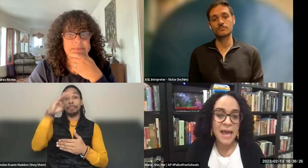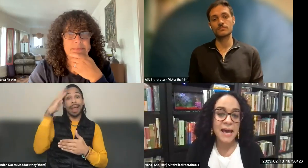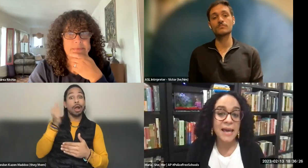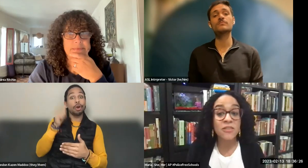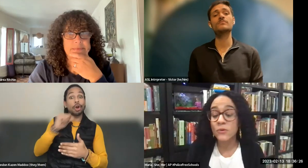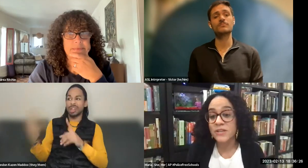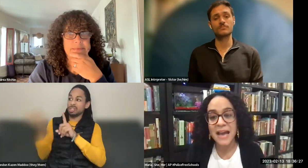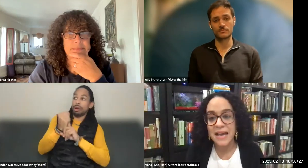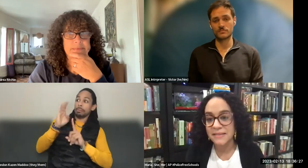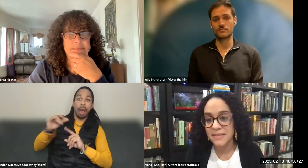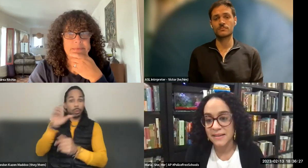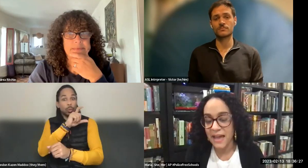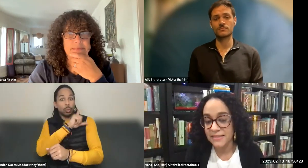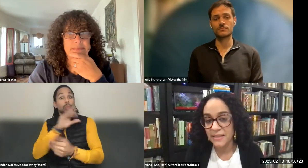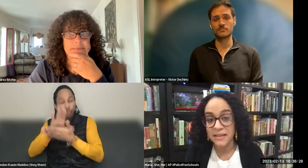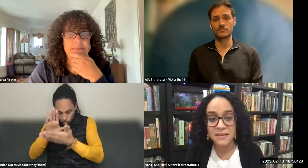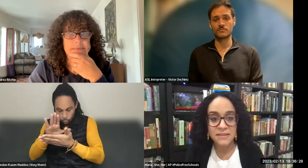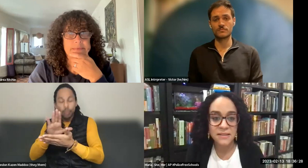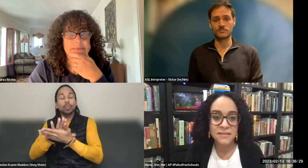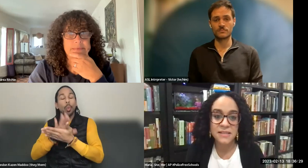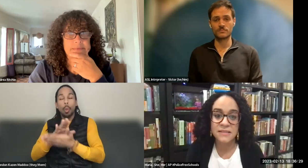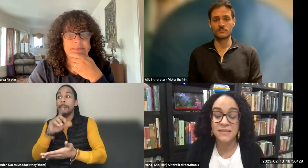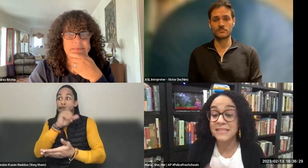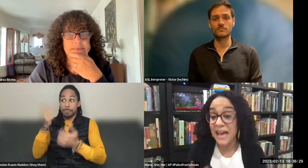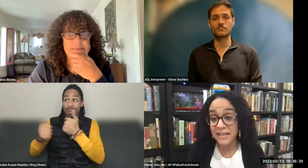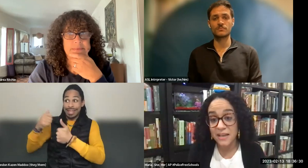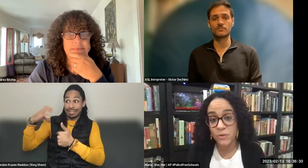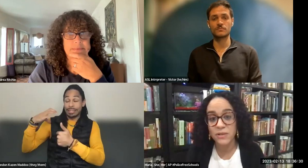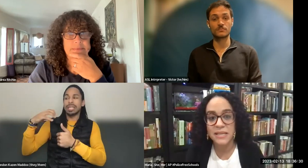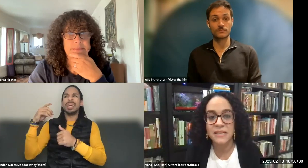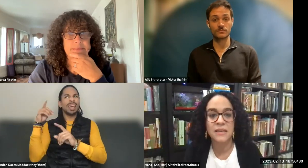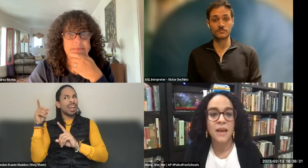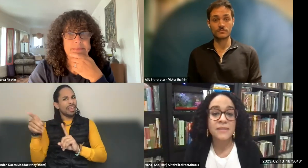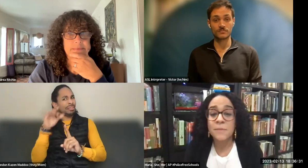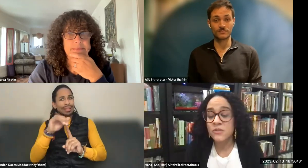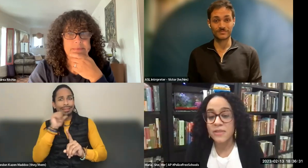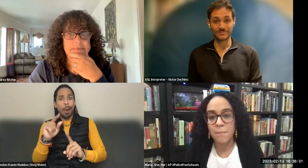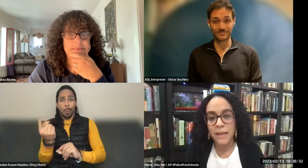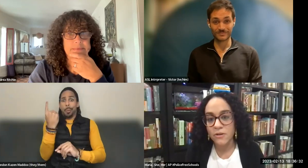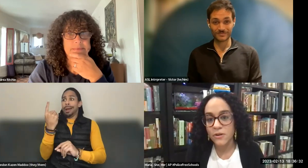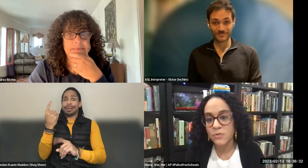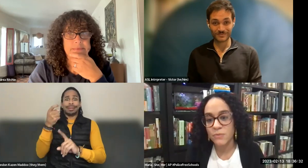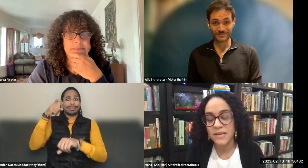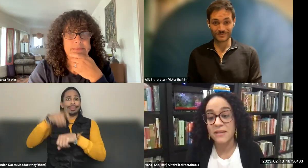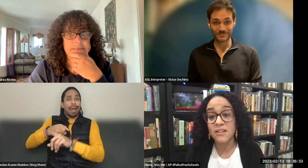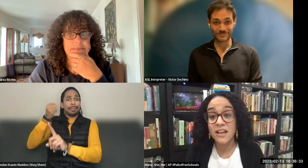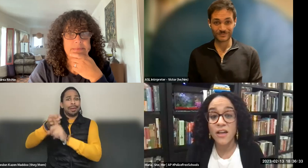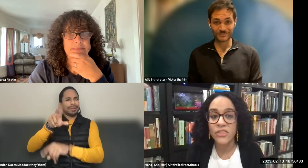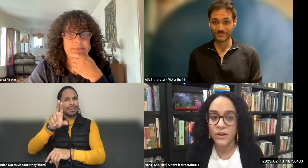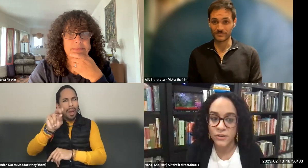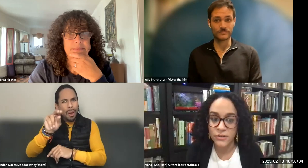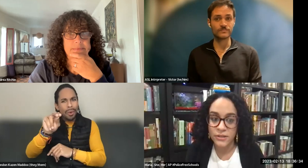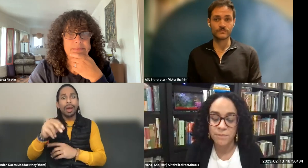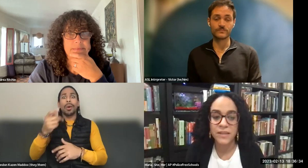police. And those are not isolated incidences. The data that we released demonstrate that Black girls represent nearly